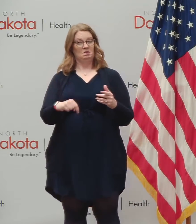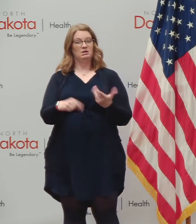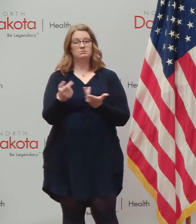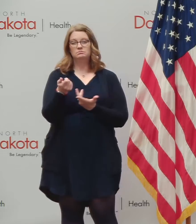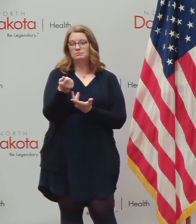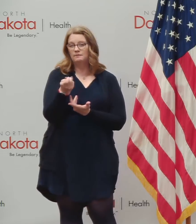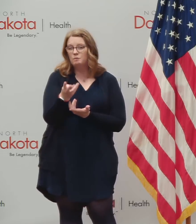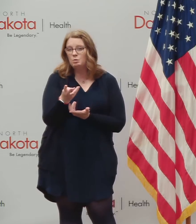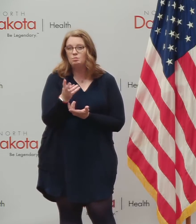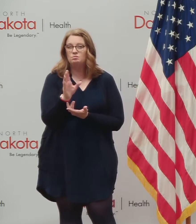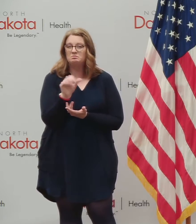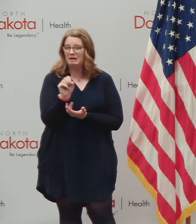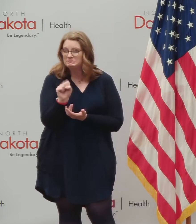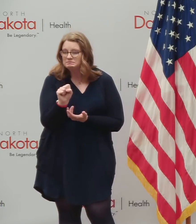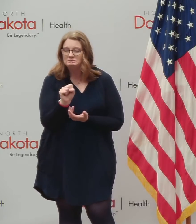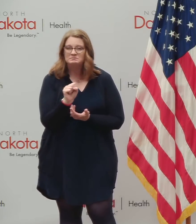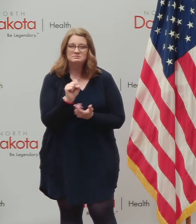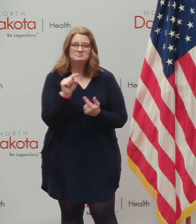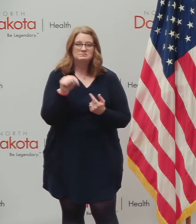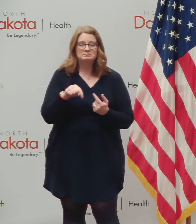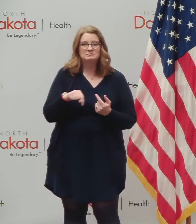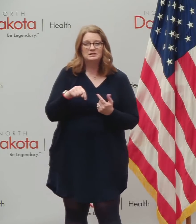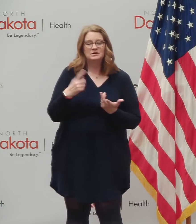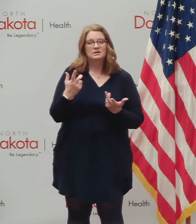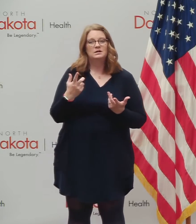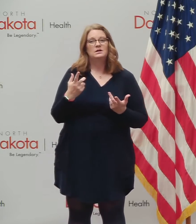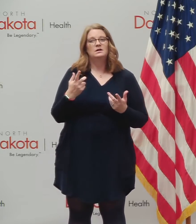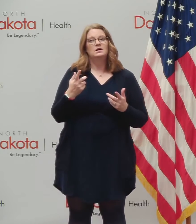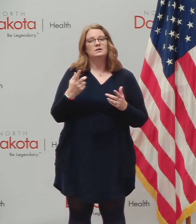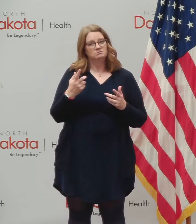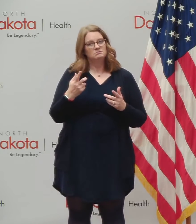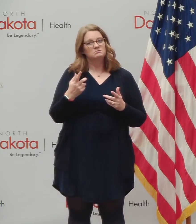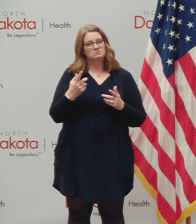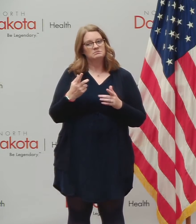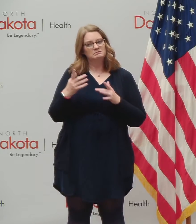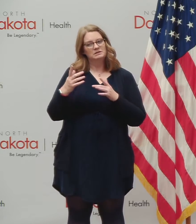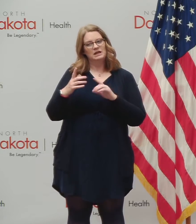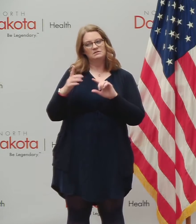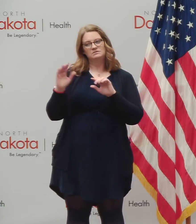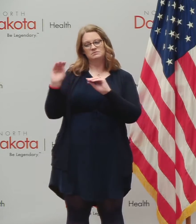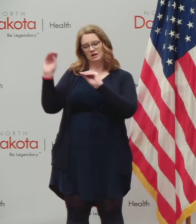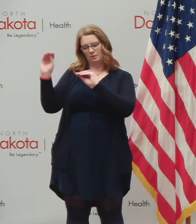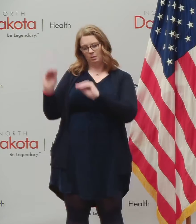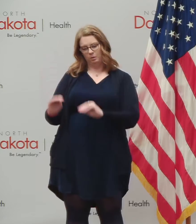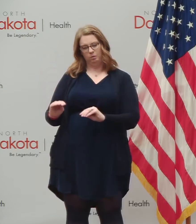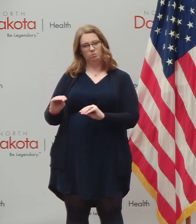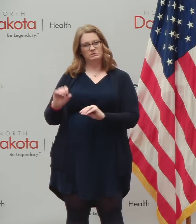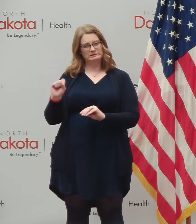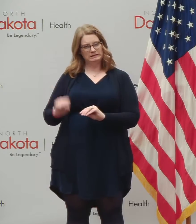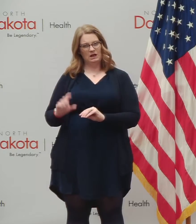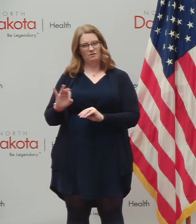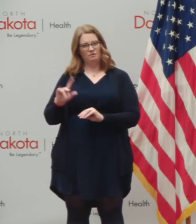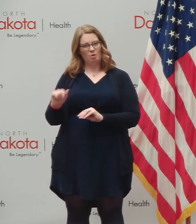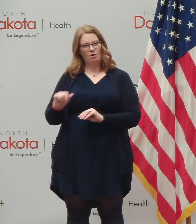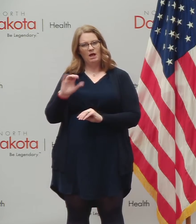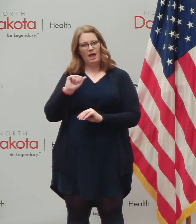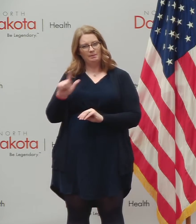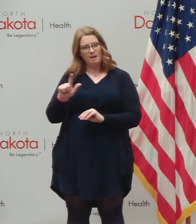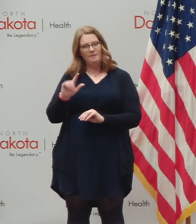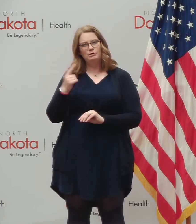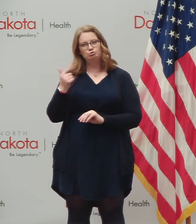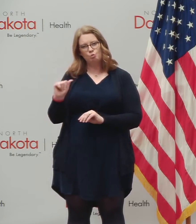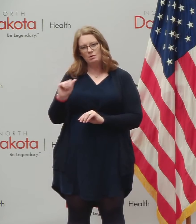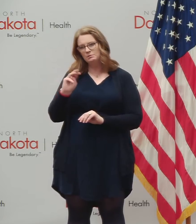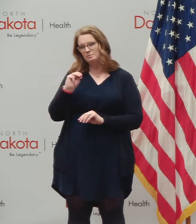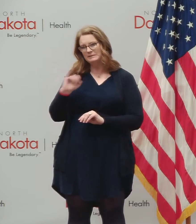few cases in our part of the world. It did move to the south. Florida, Alabama,